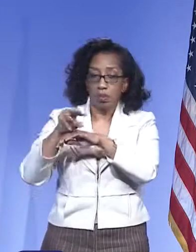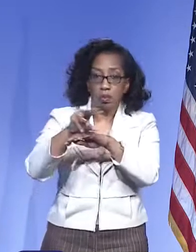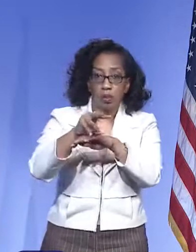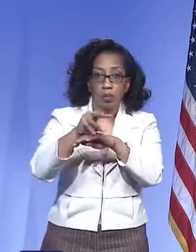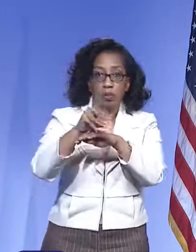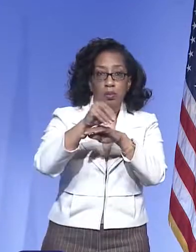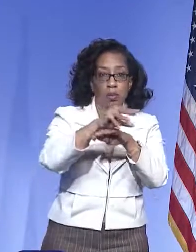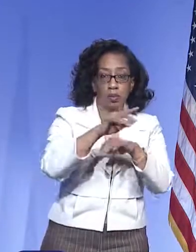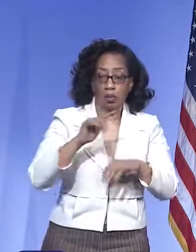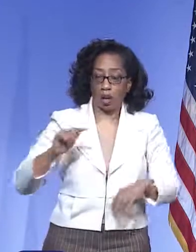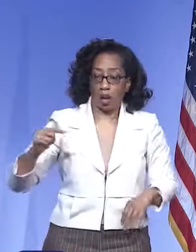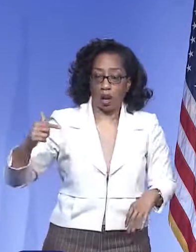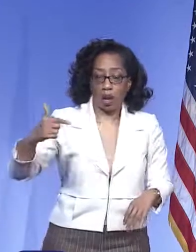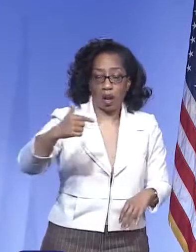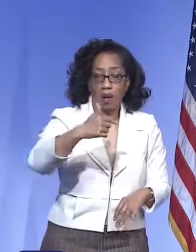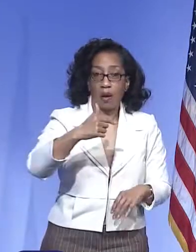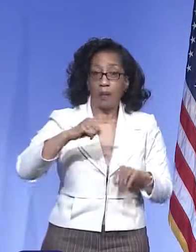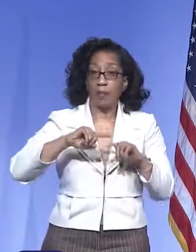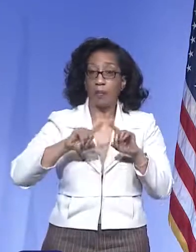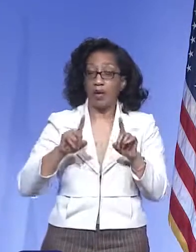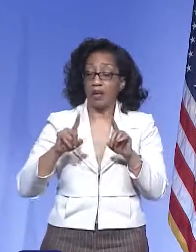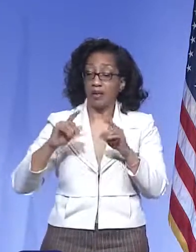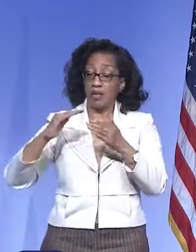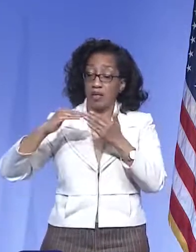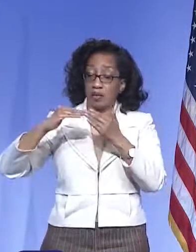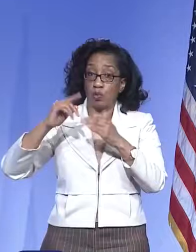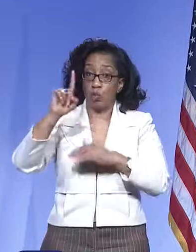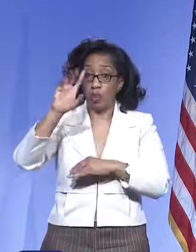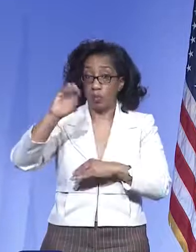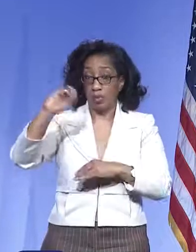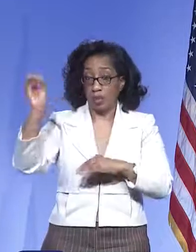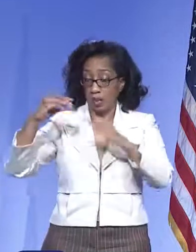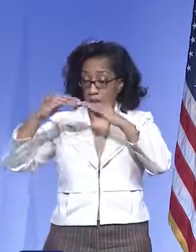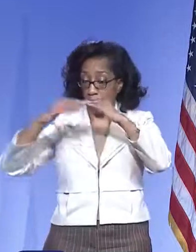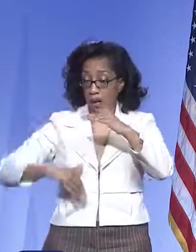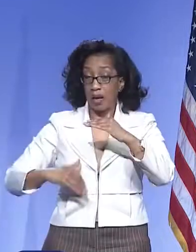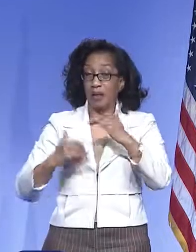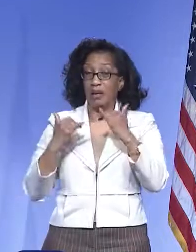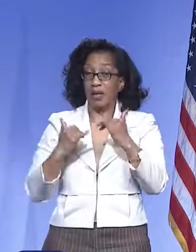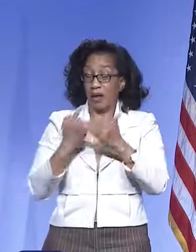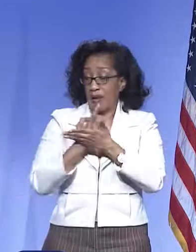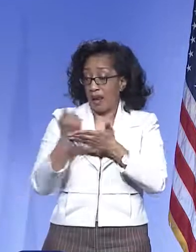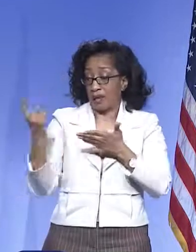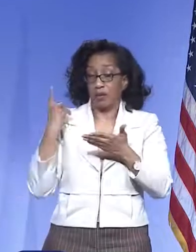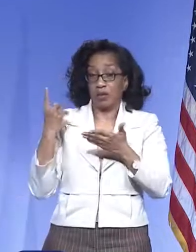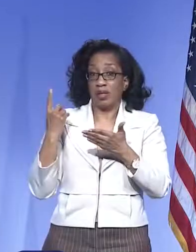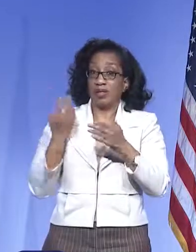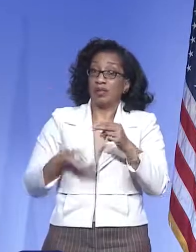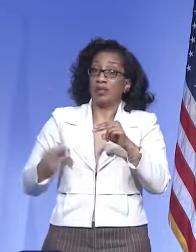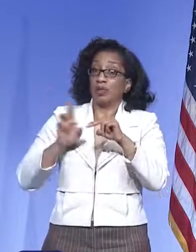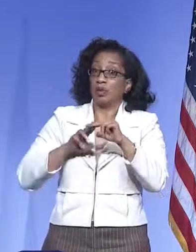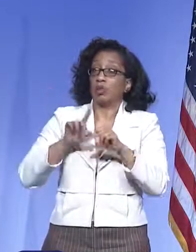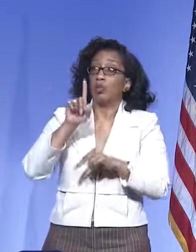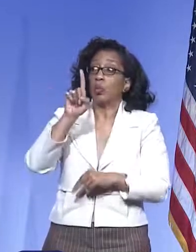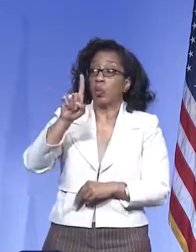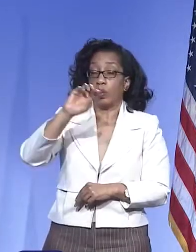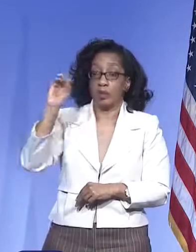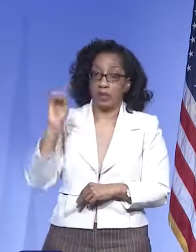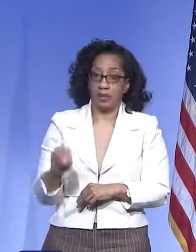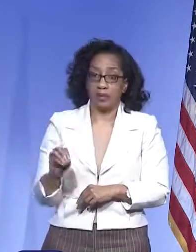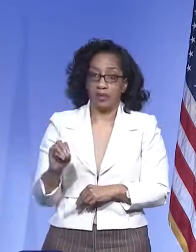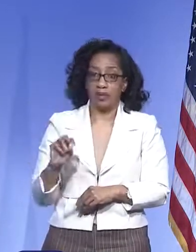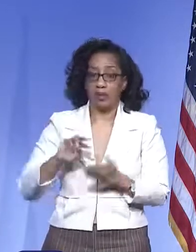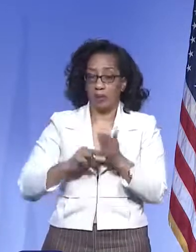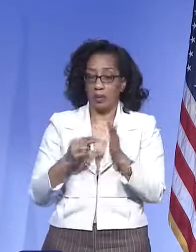week, it came back up to 1. So now each case is creating a case. We're back to